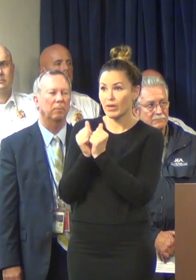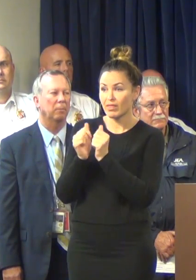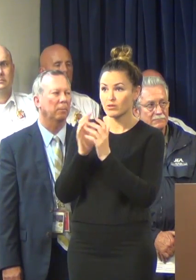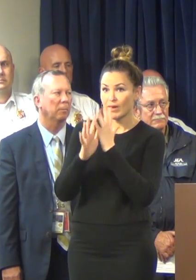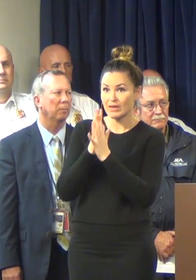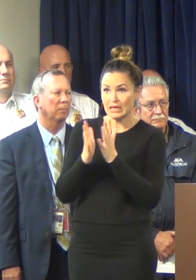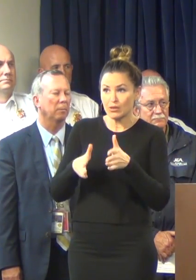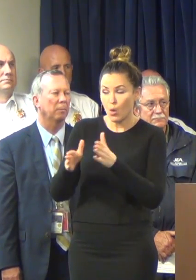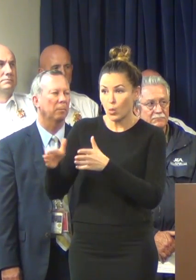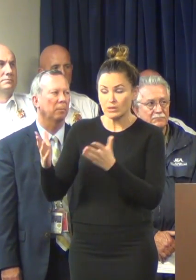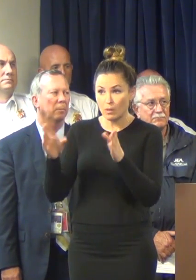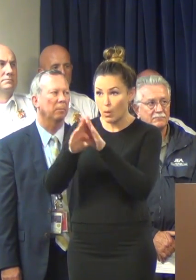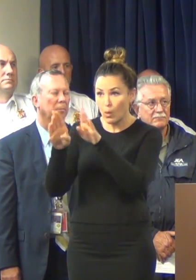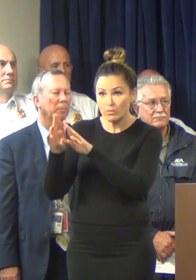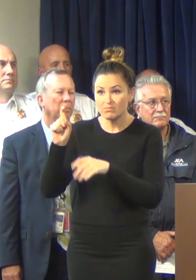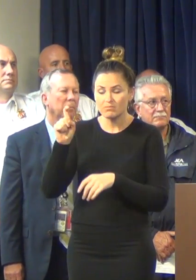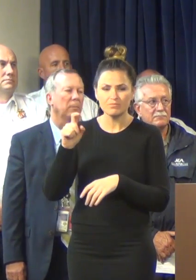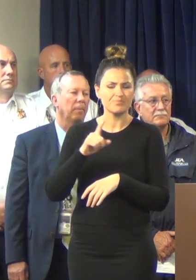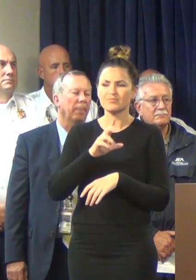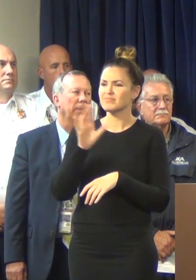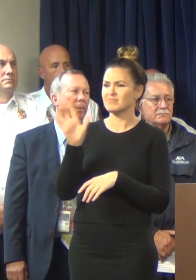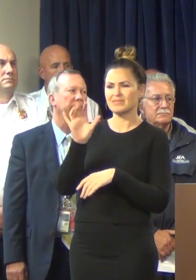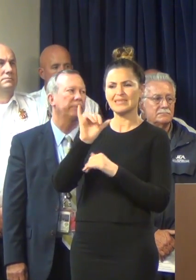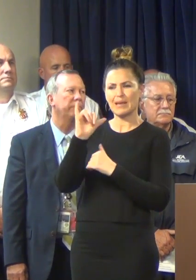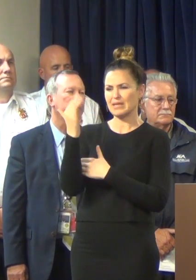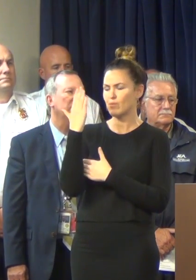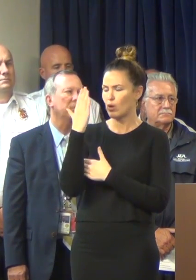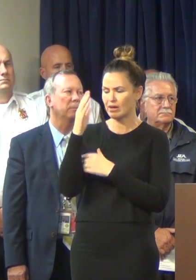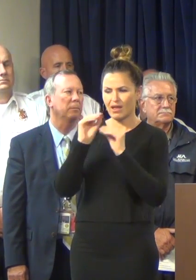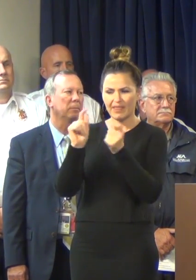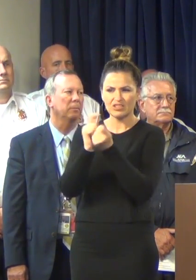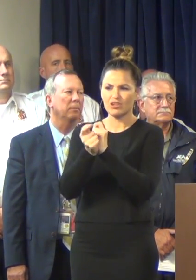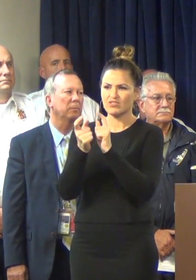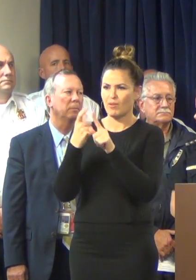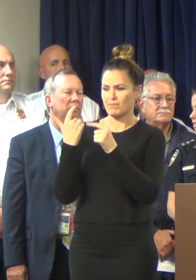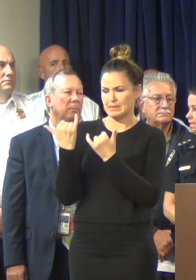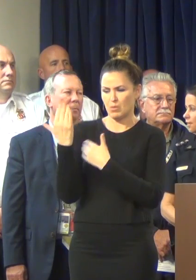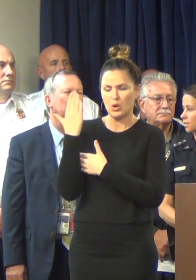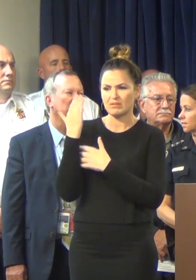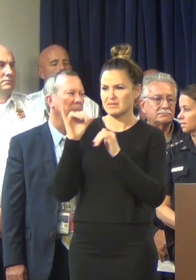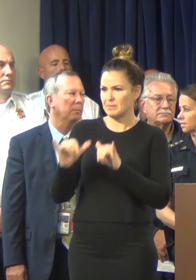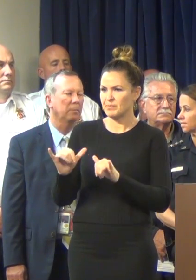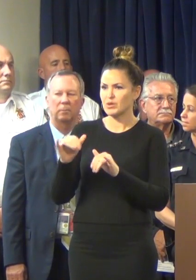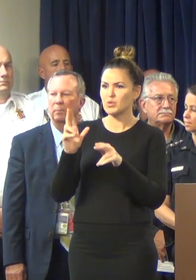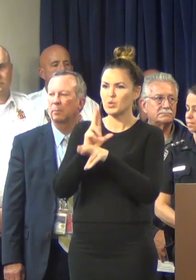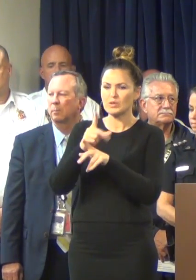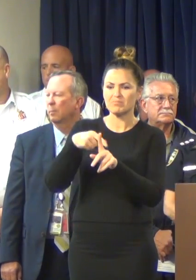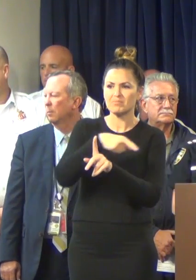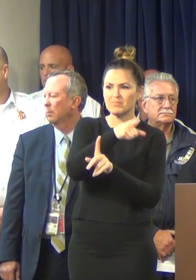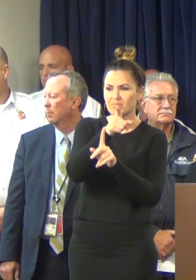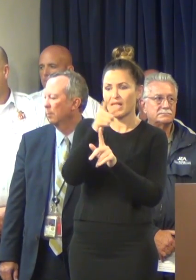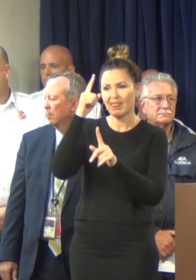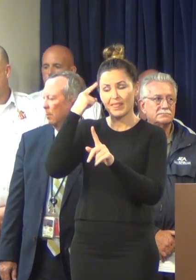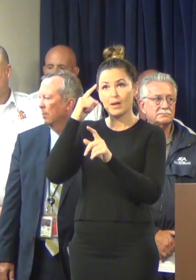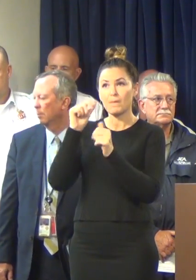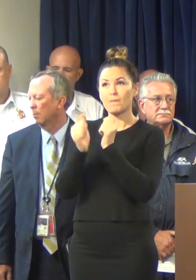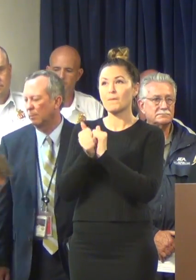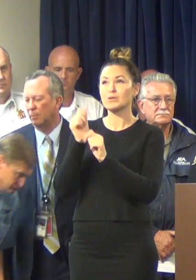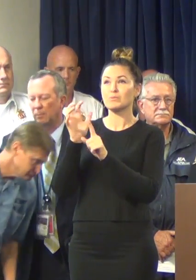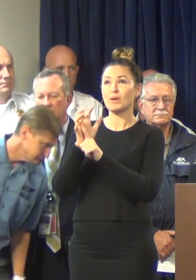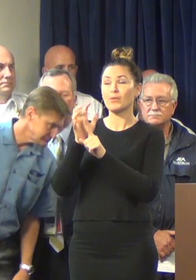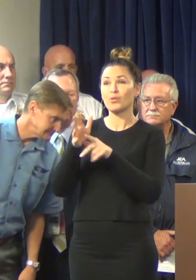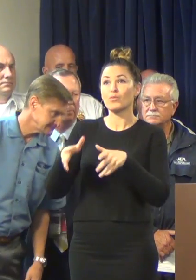here locally. no, so we just like this morning, nothing's changed from this morning when we talked about using some alternate routes. You know, think about the most popular roadways